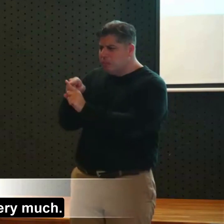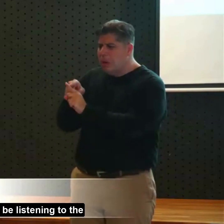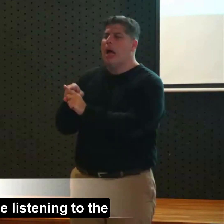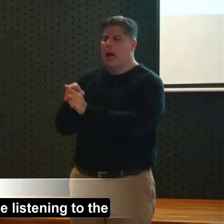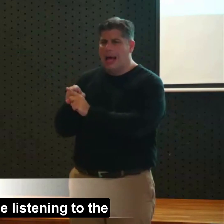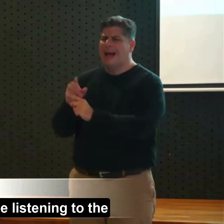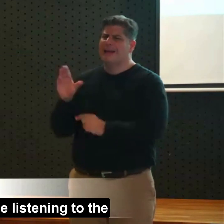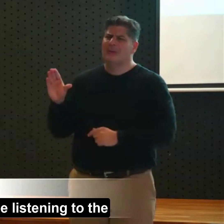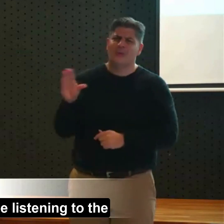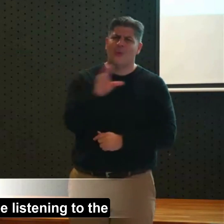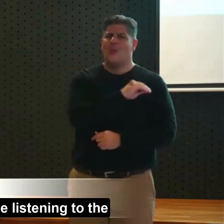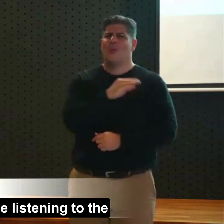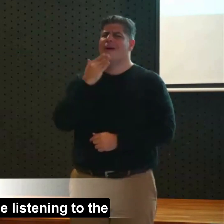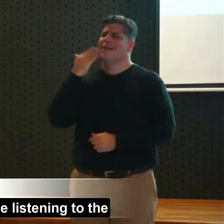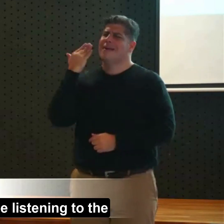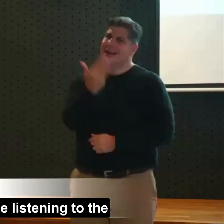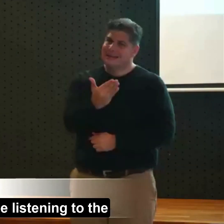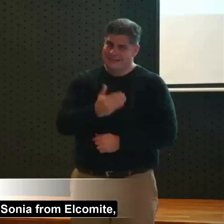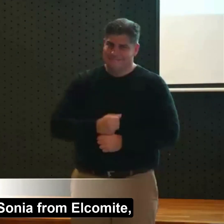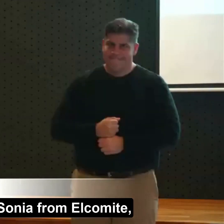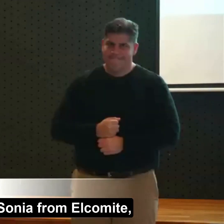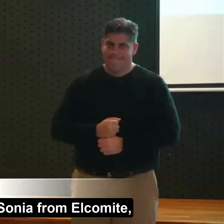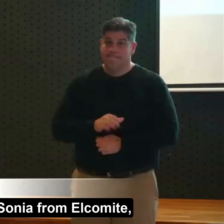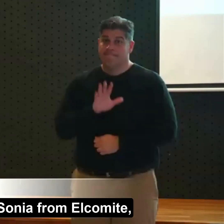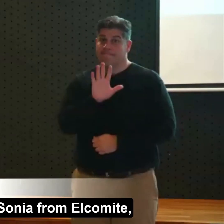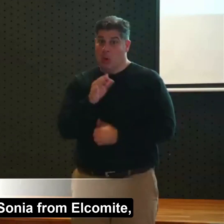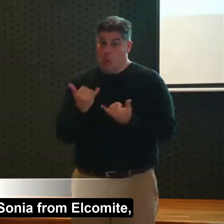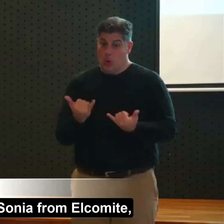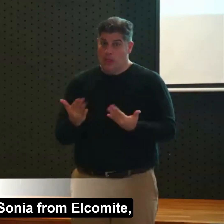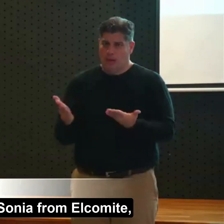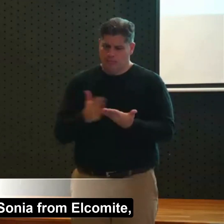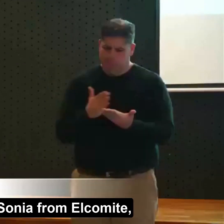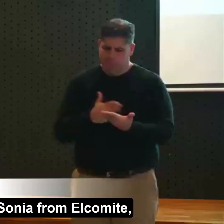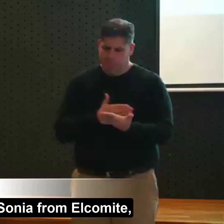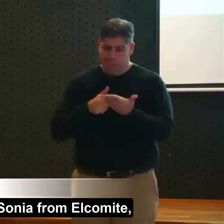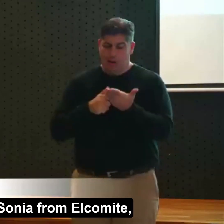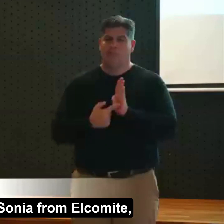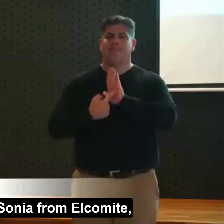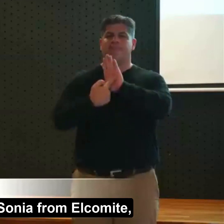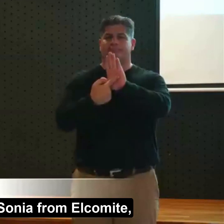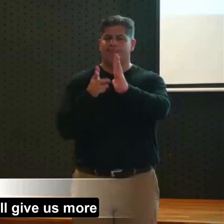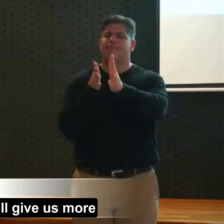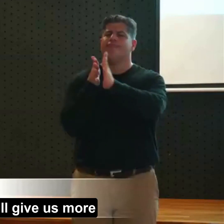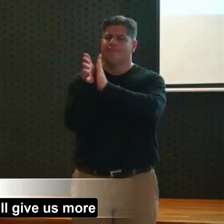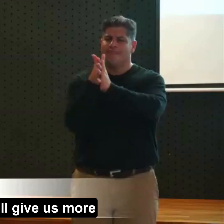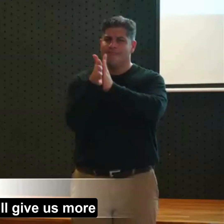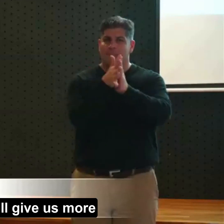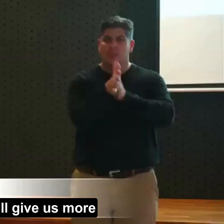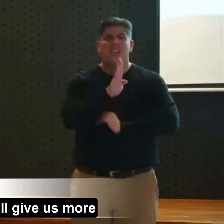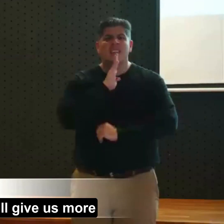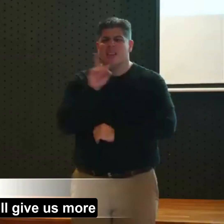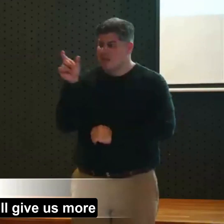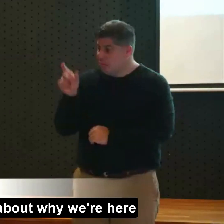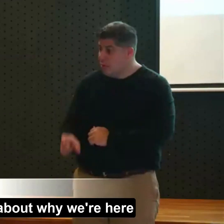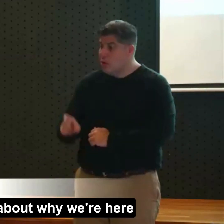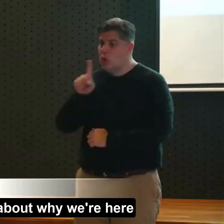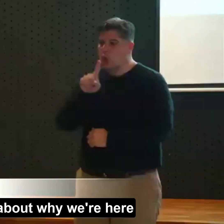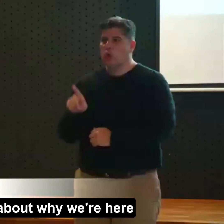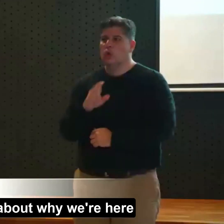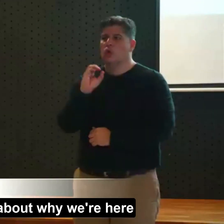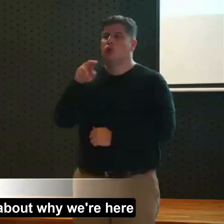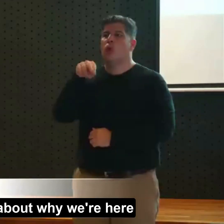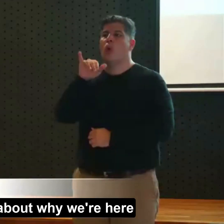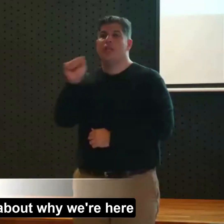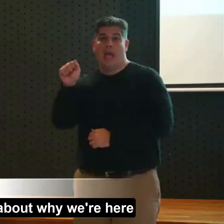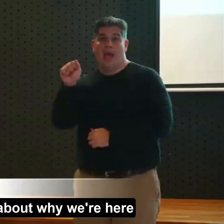you so very much. We will be listening to the results and Sonia from Elcomite, who will give us more